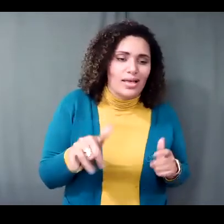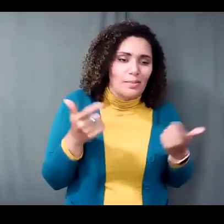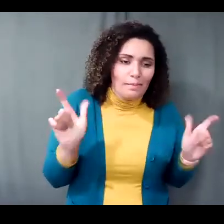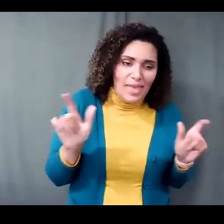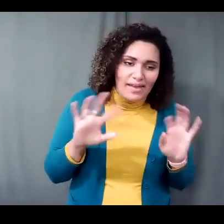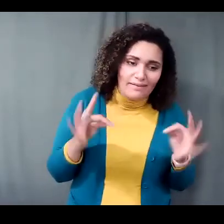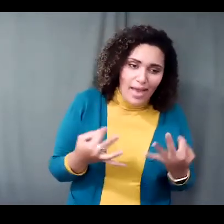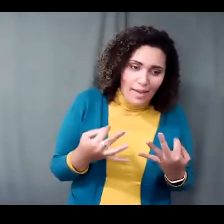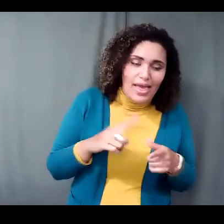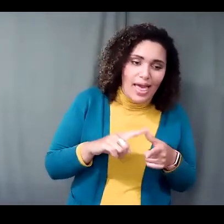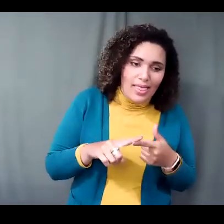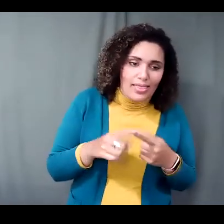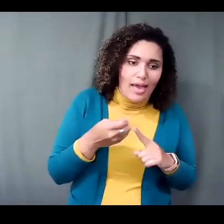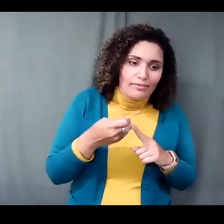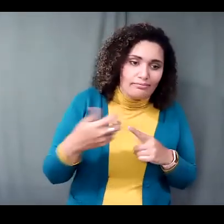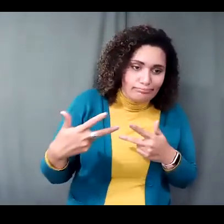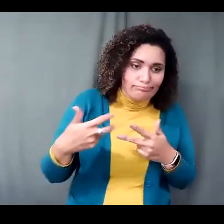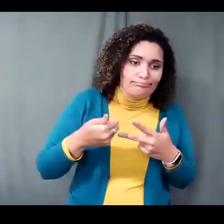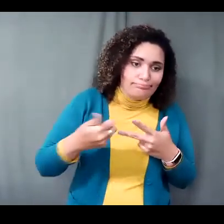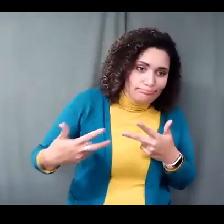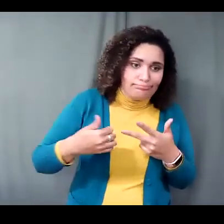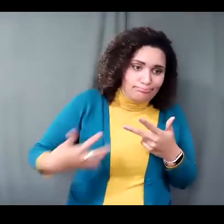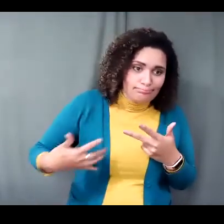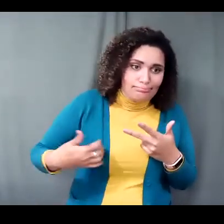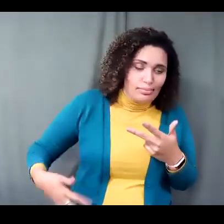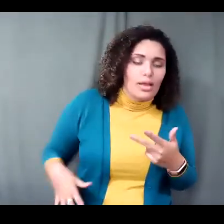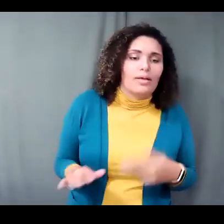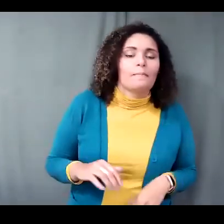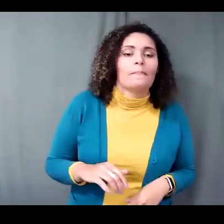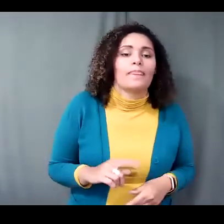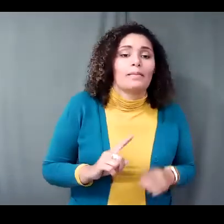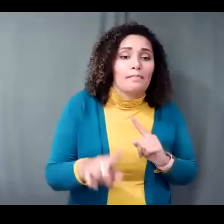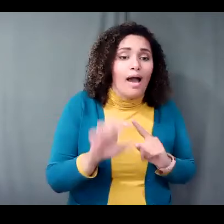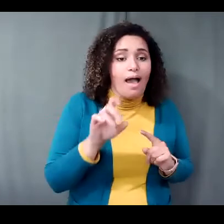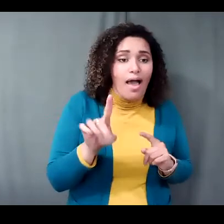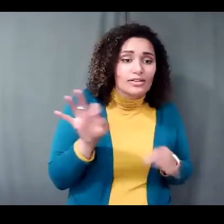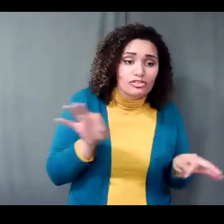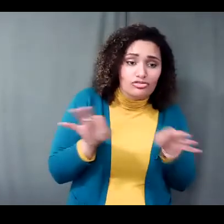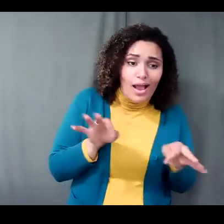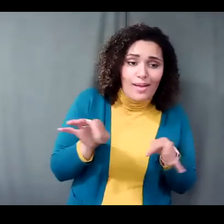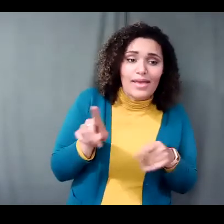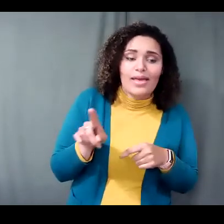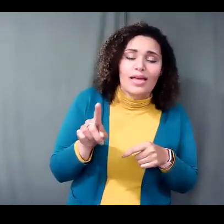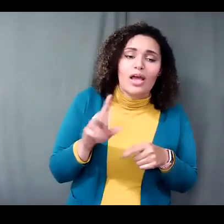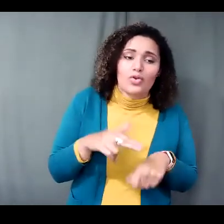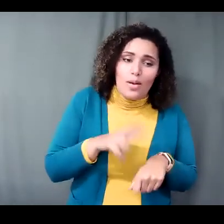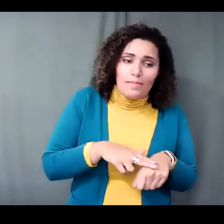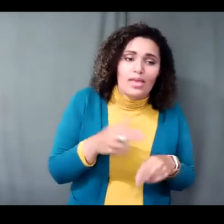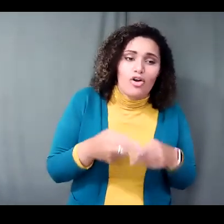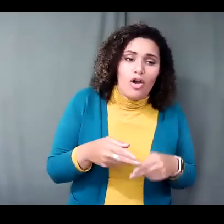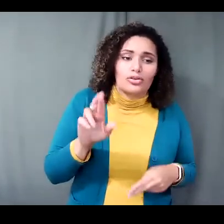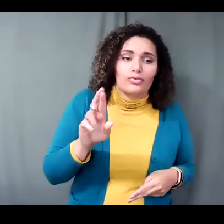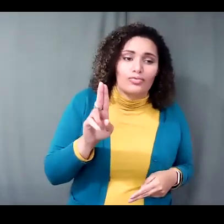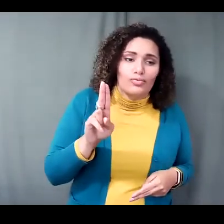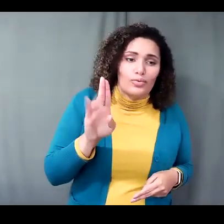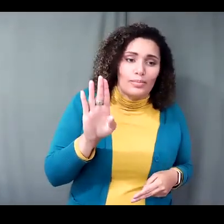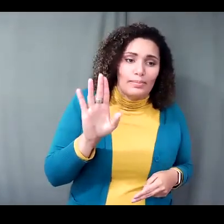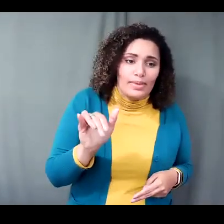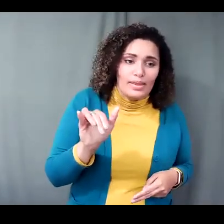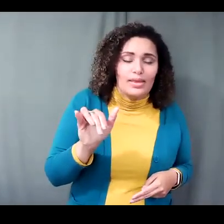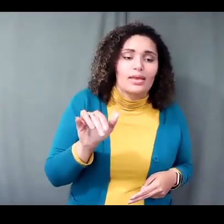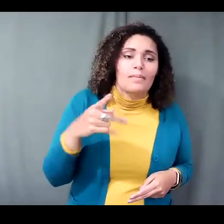kind of some sherry like aromas in this as well, because sherry is something that's kept in half full casks for sometimes 30 years or